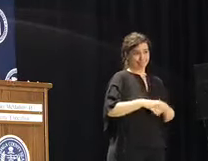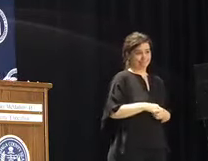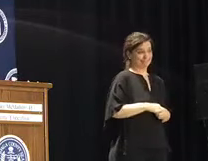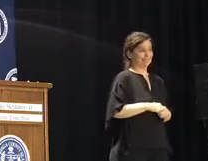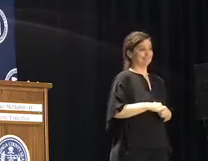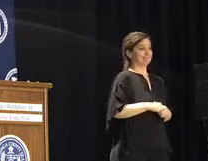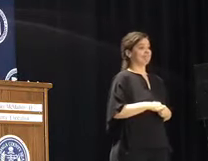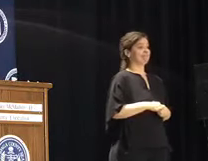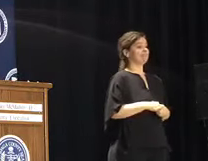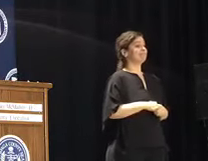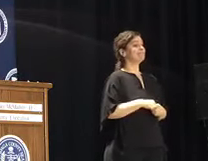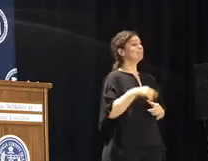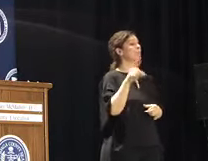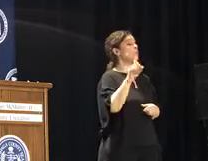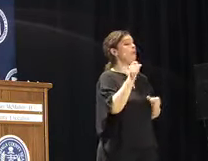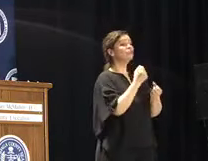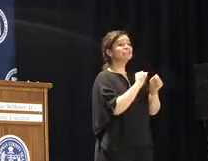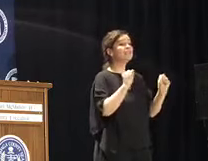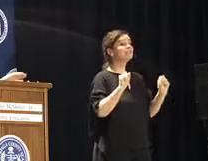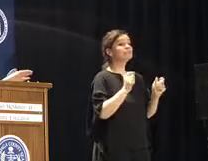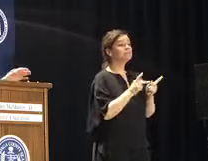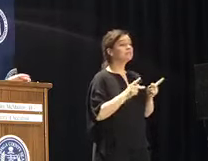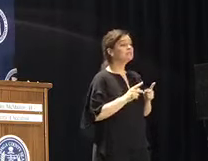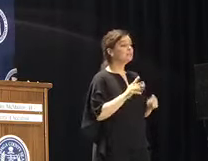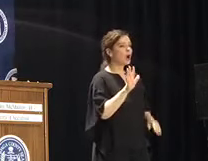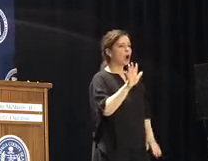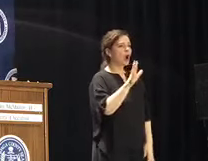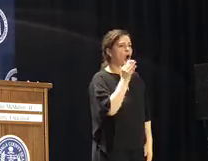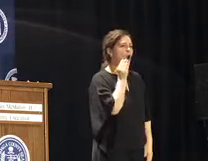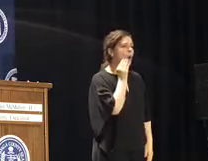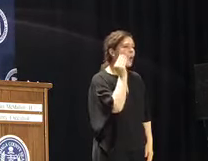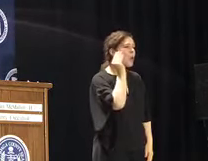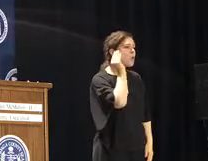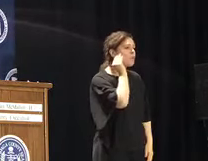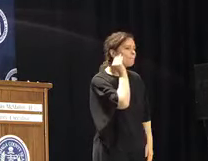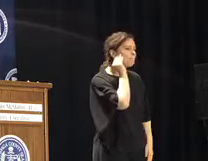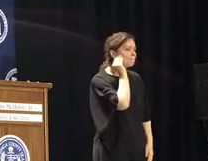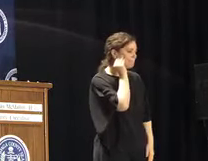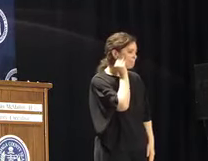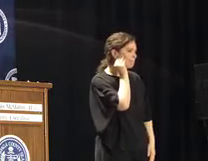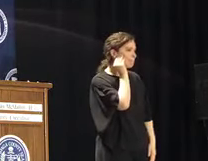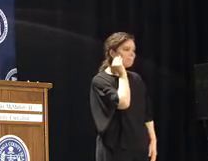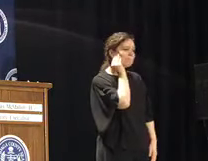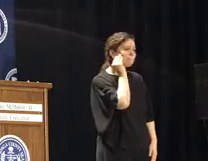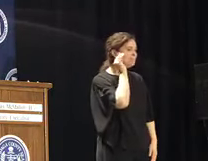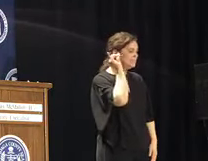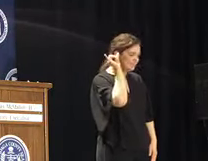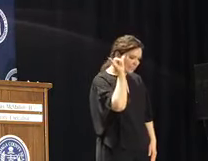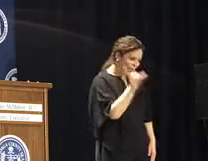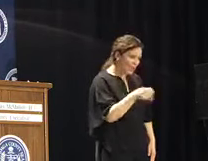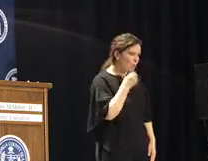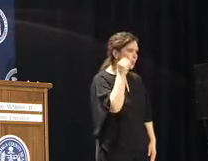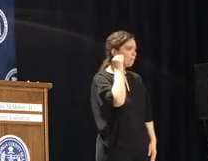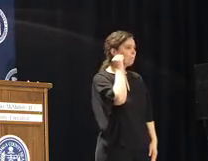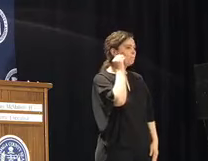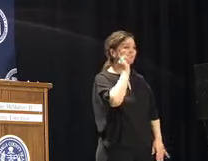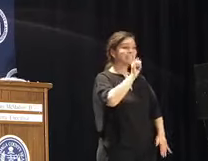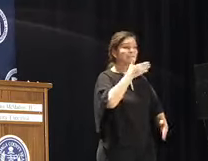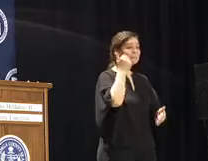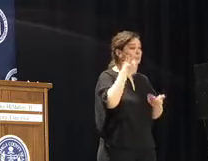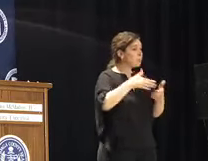home, wherever home is. You are safest there. And the best way to starve the virus, whether you're in